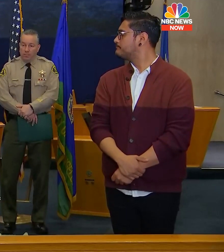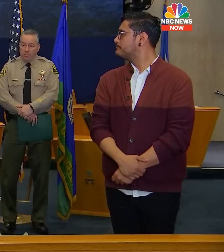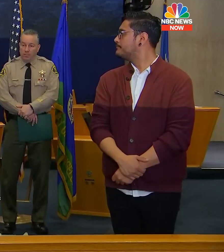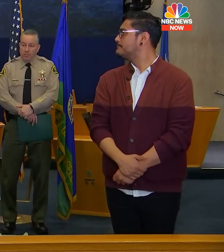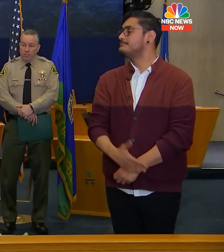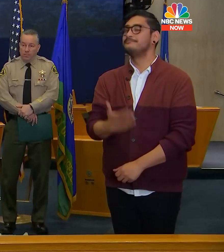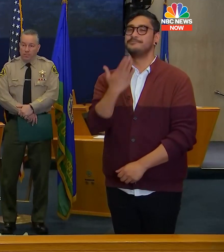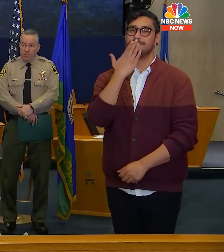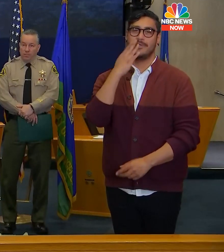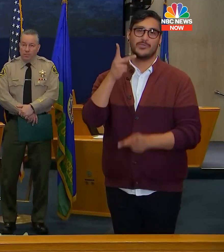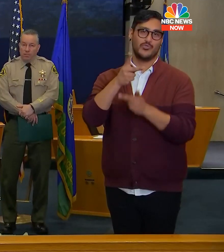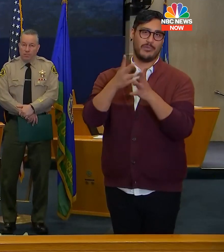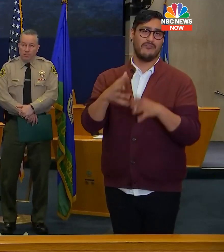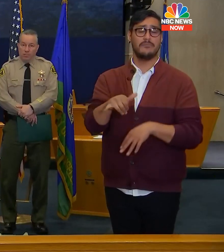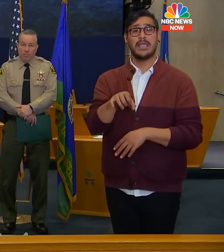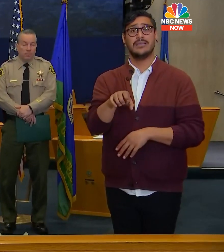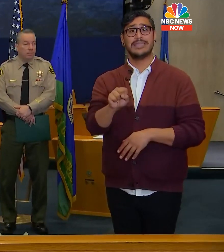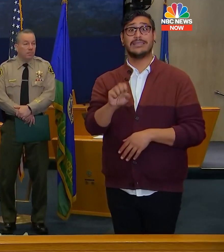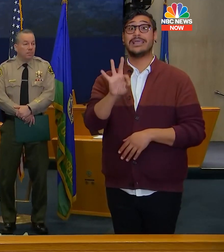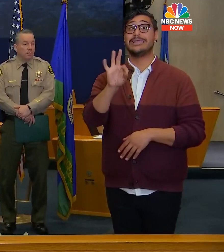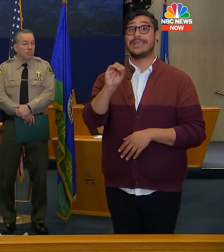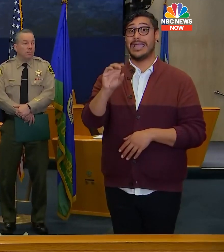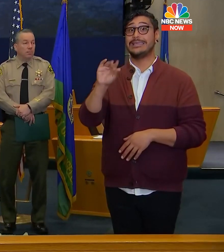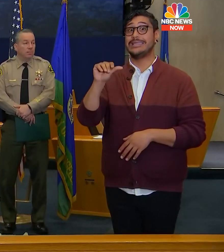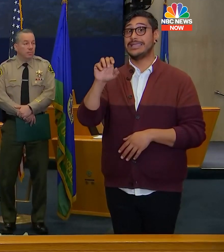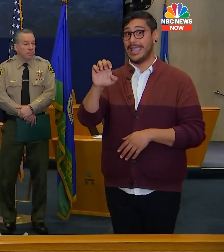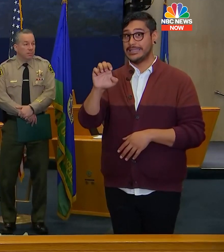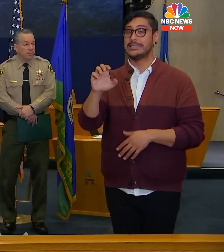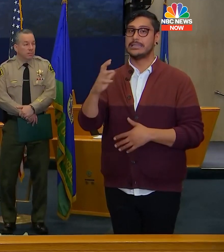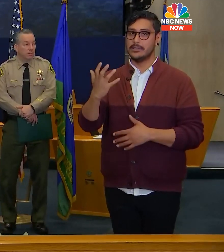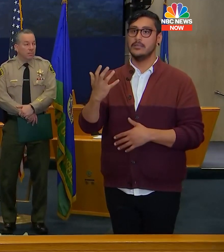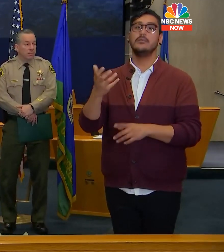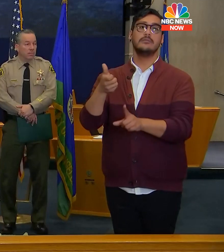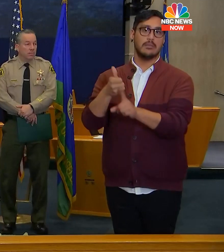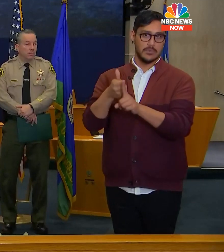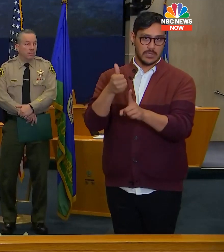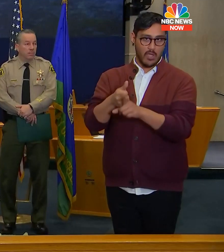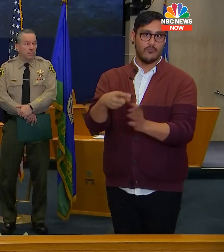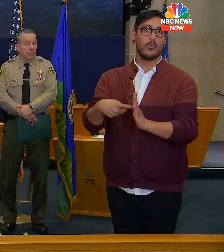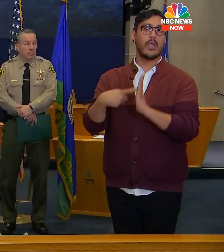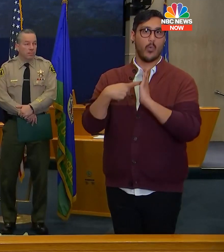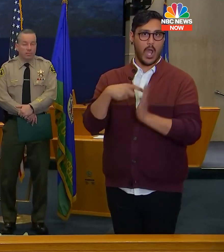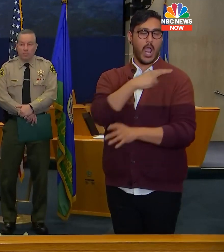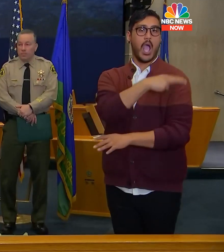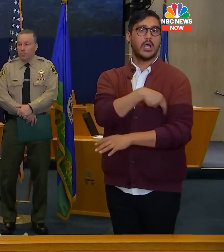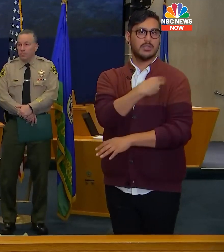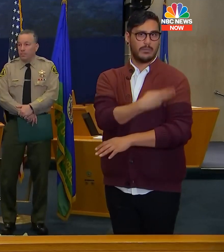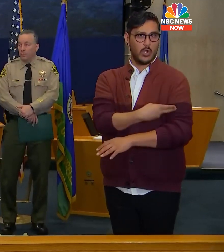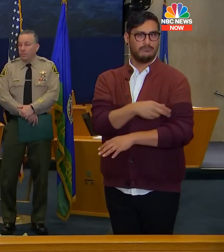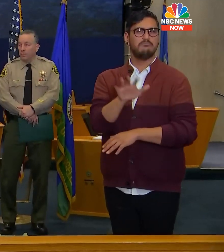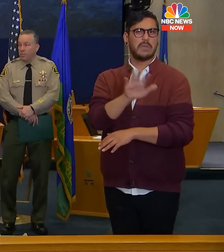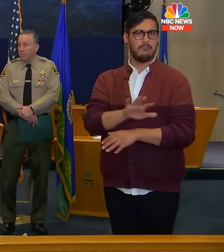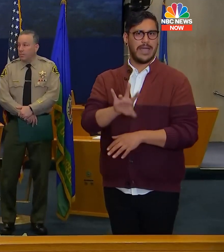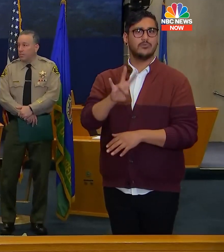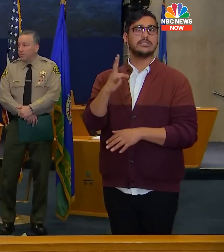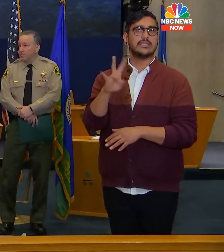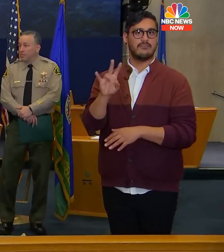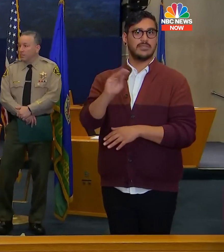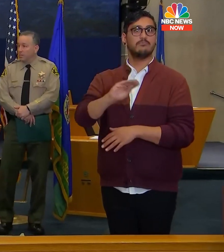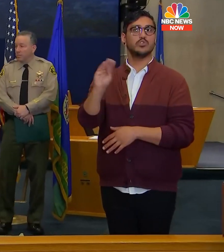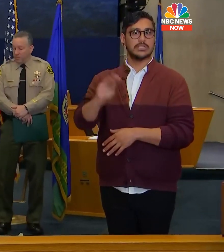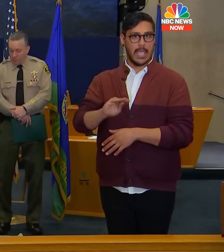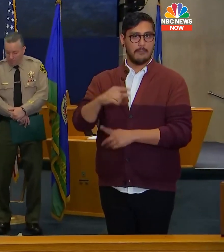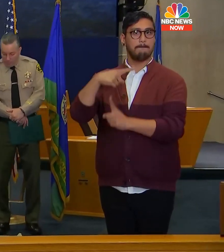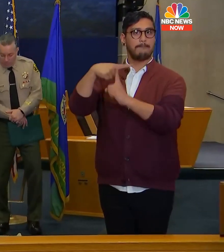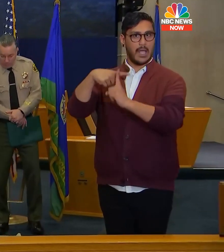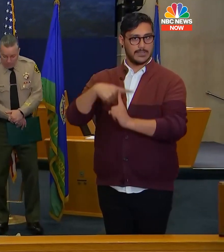Thank you, Supervisor. Yes, so there 90 cases have been at some point hospitalized. That's about 17% of all